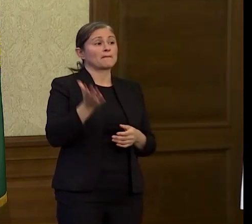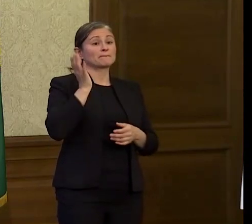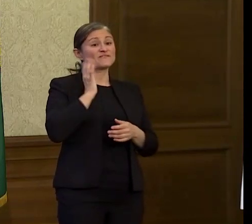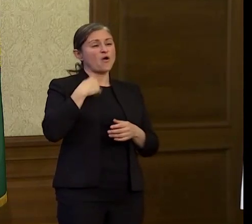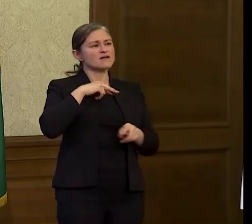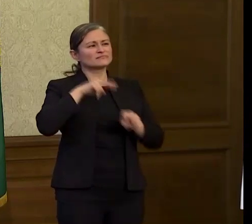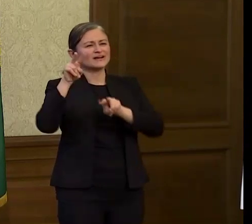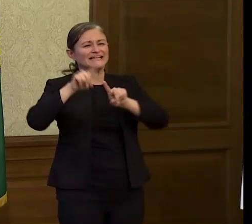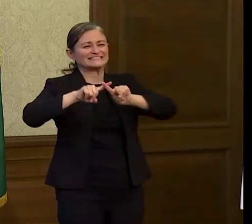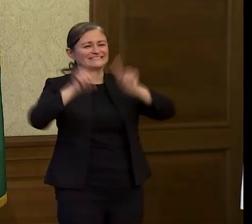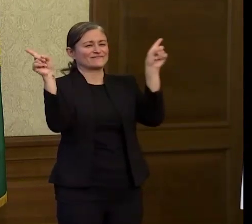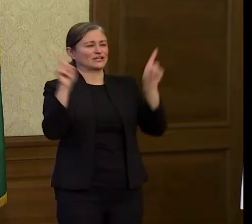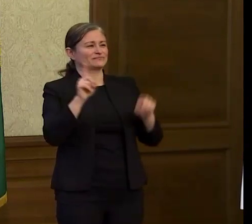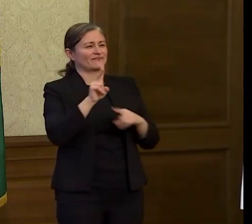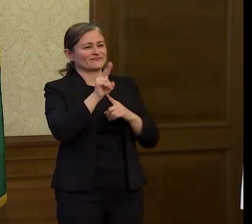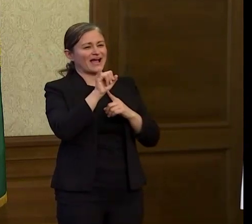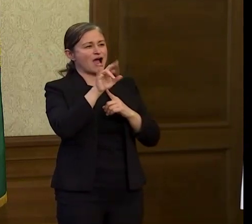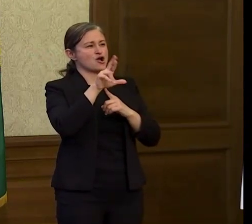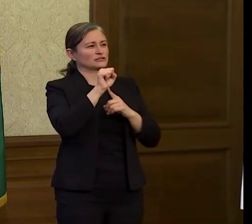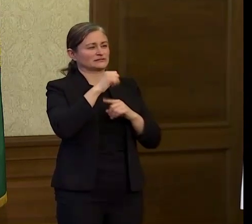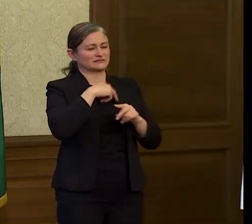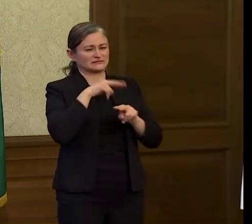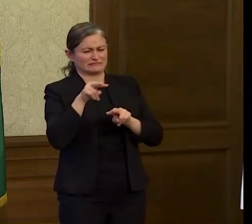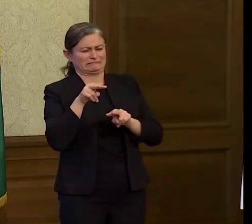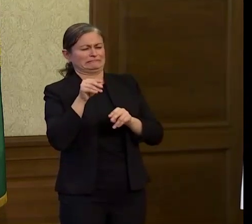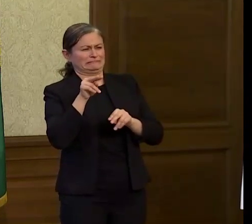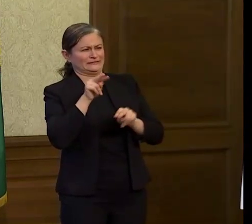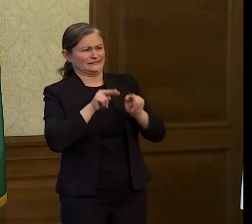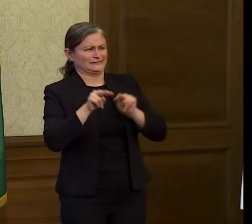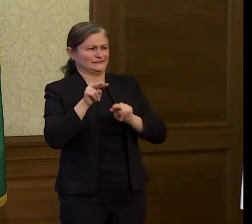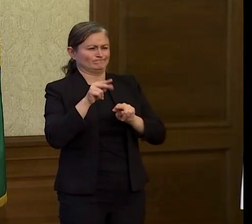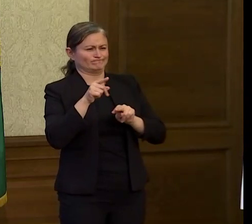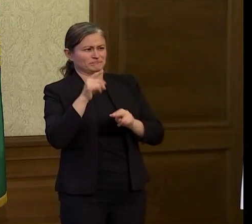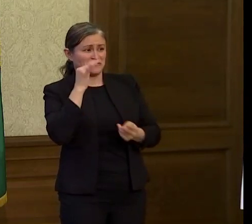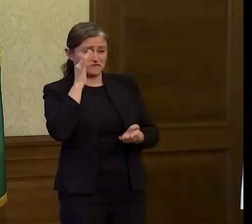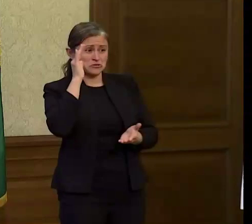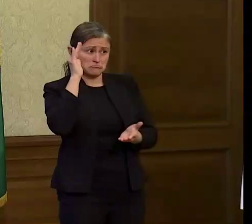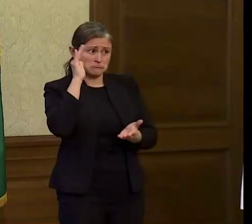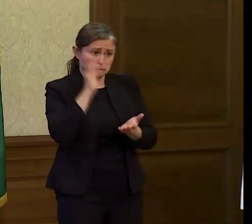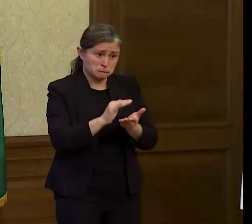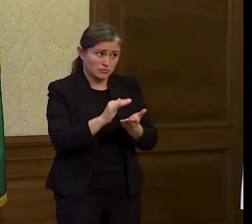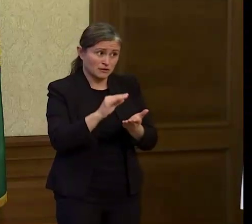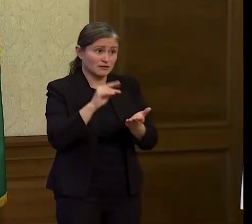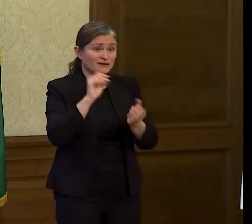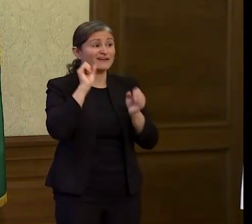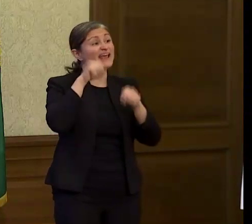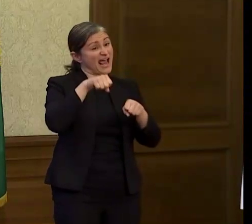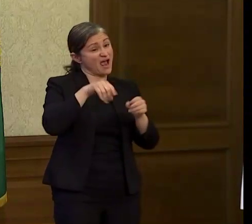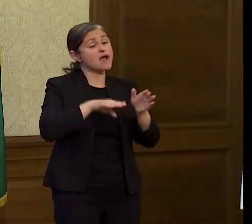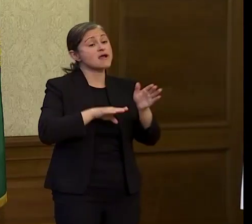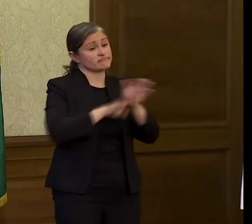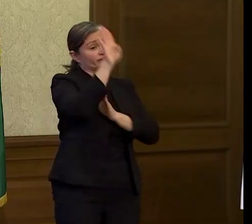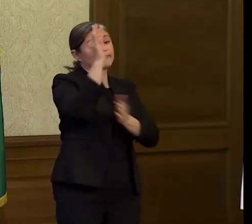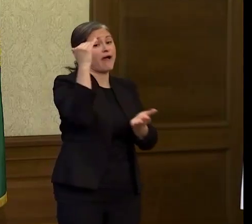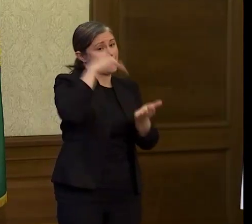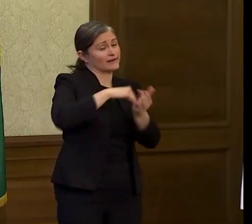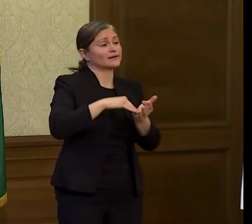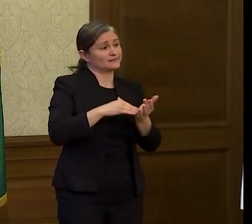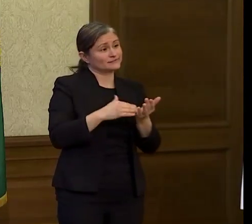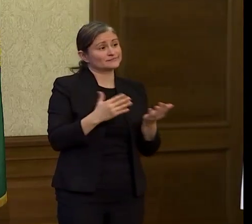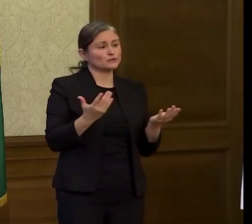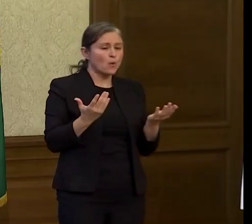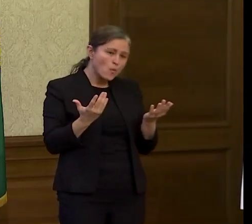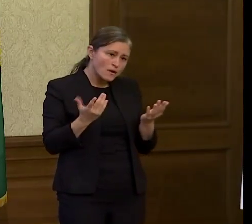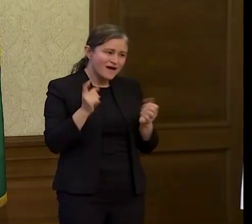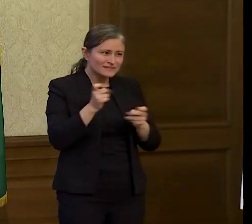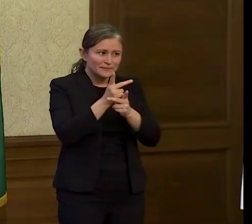things can return. And we've got to be alert to that to make sure that they don't. And fortunately, we've got a great